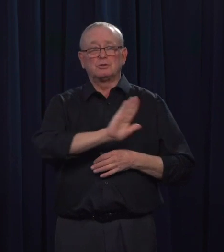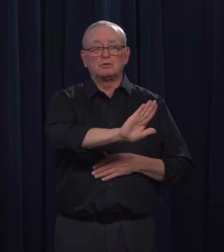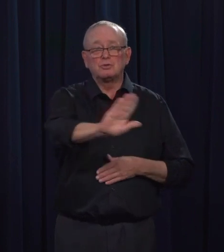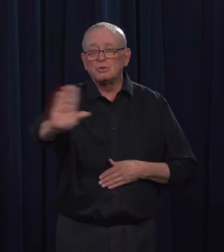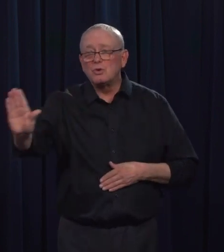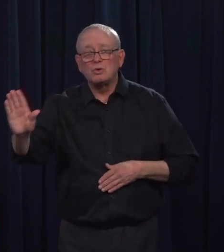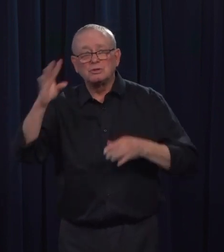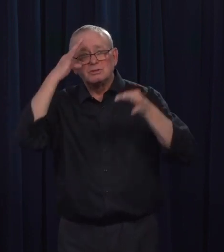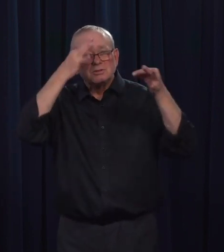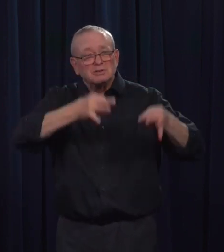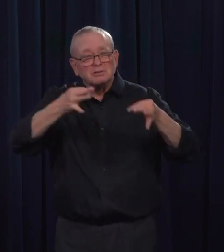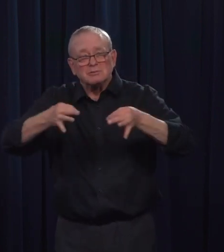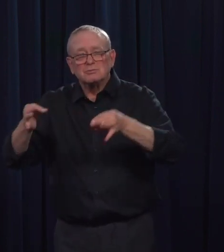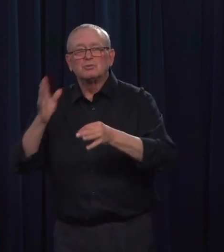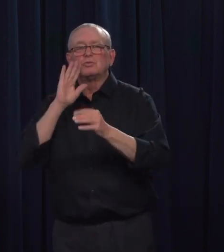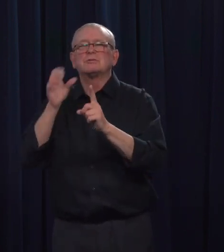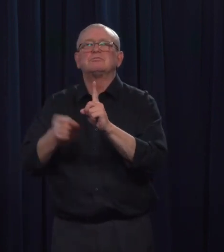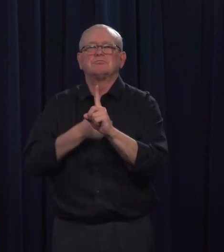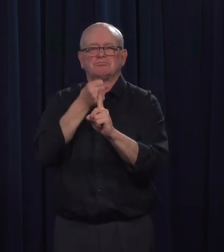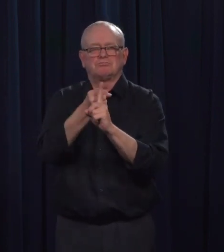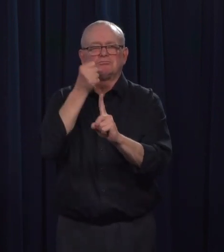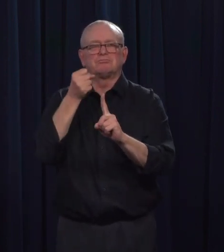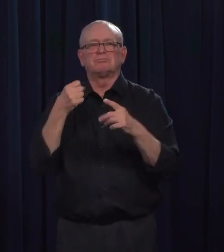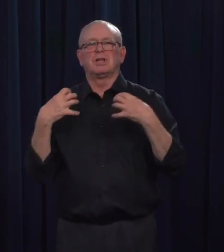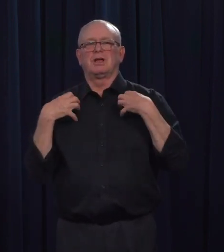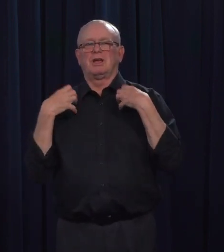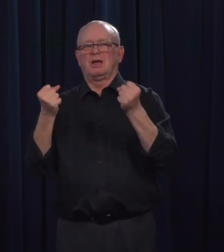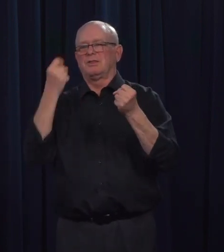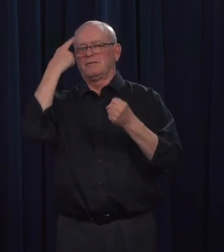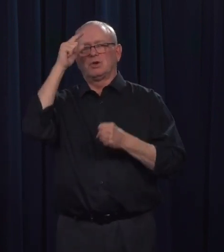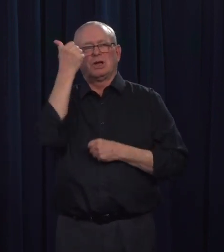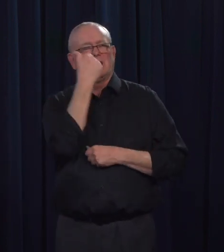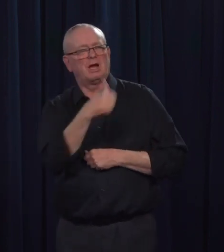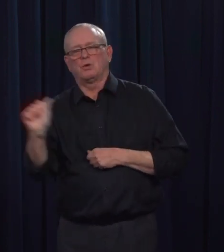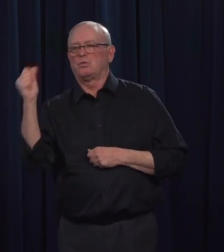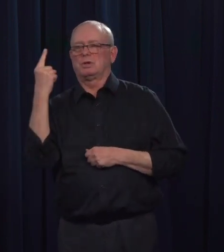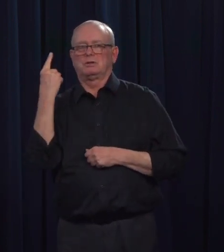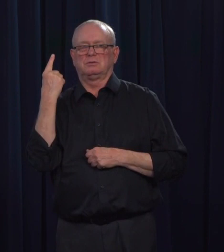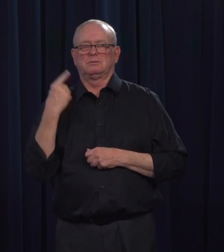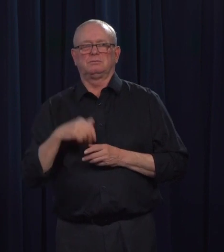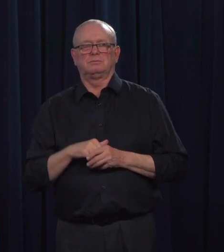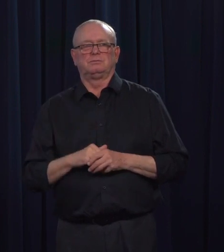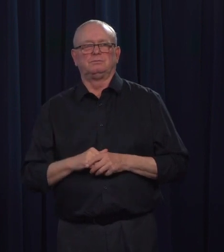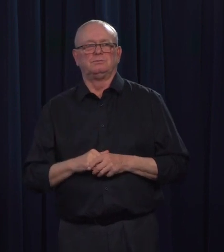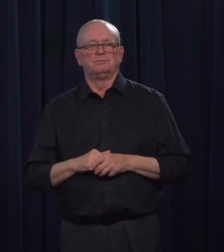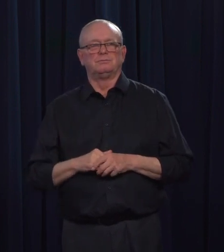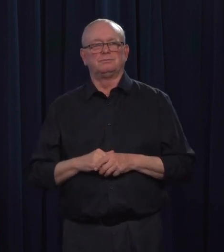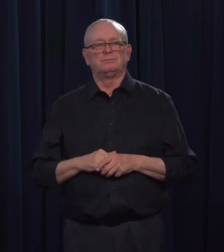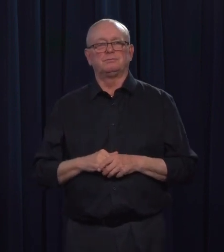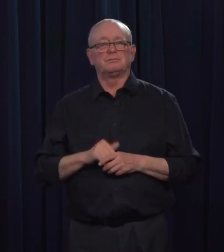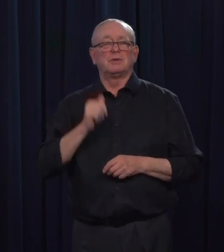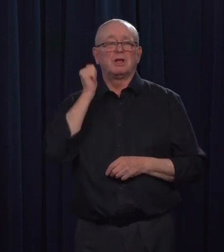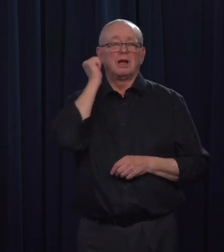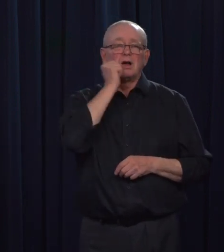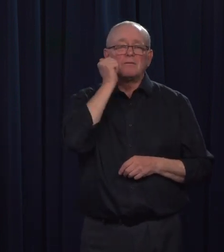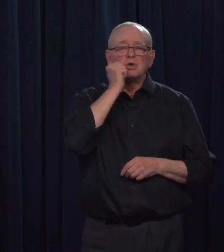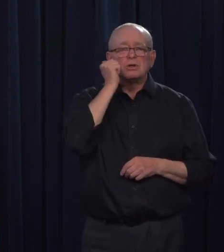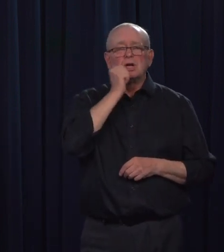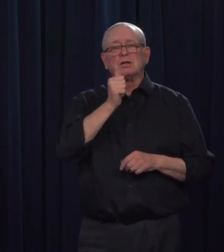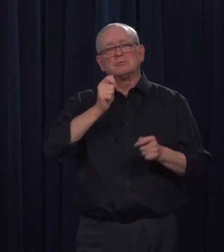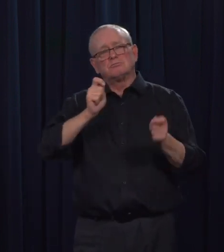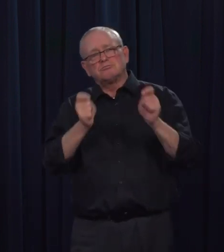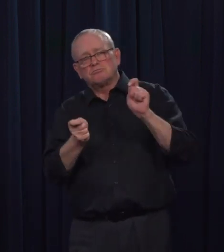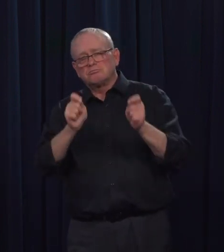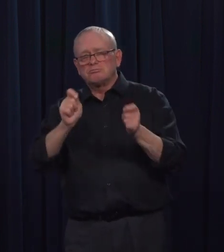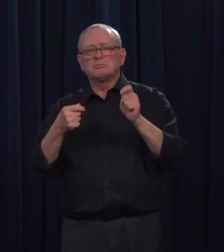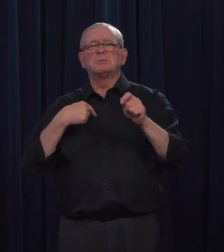us. We don't need a rule or an order to make practical adjustments in our daily life to limit the risk for ourselves and our